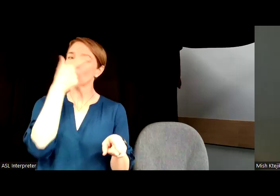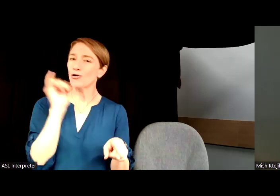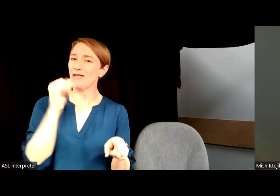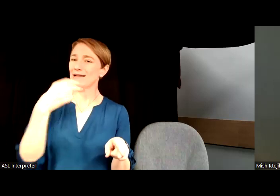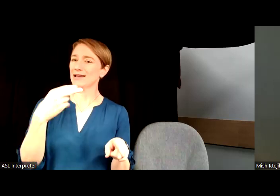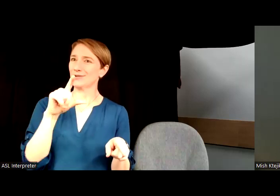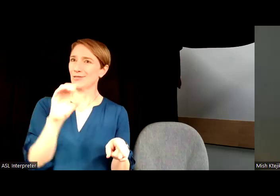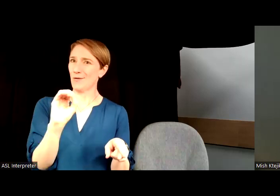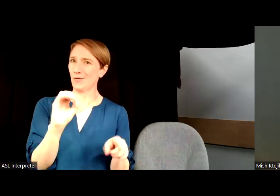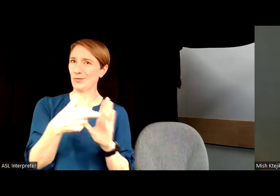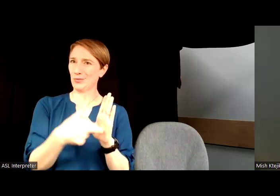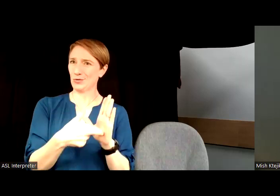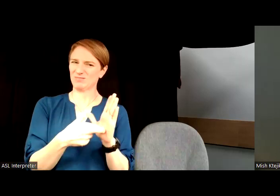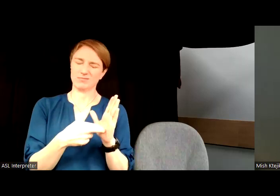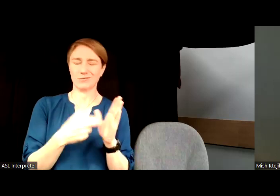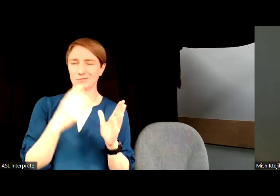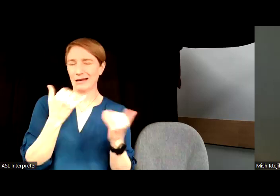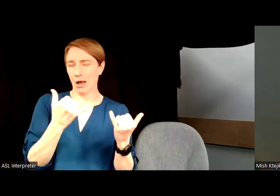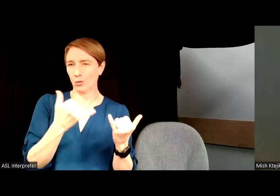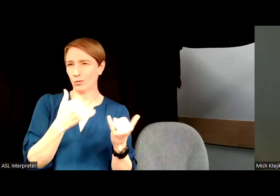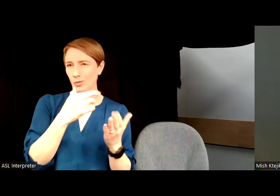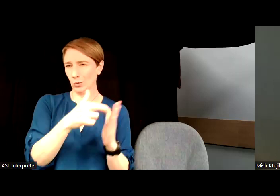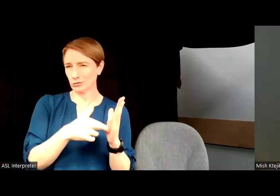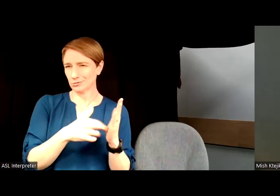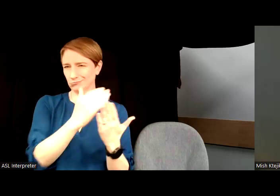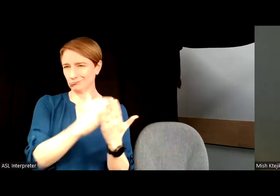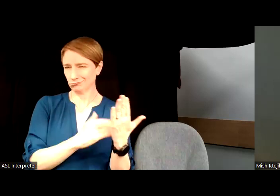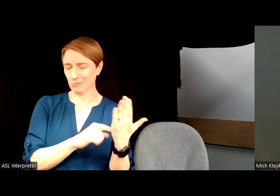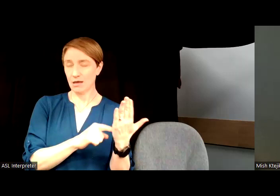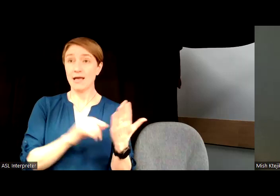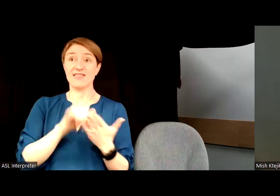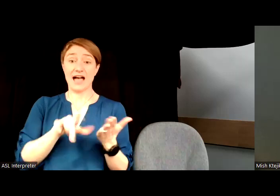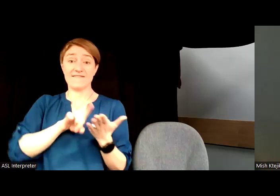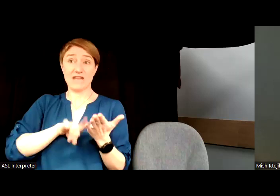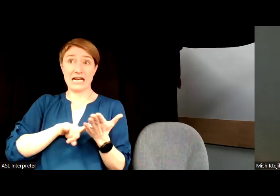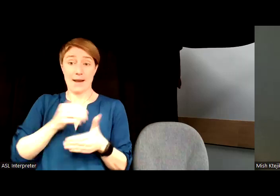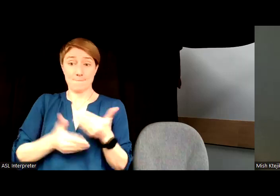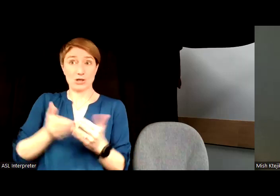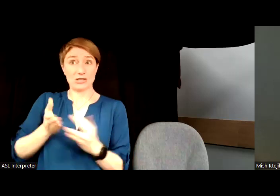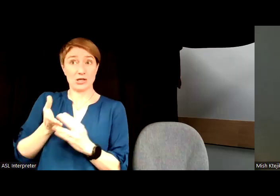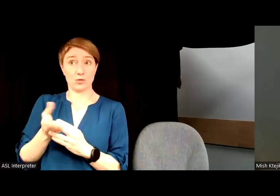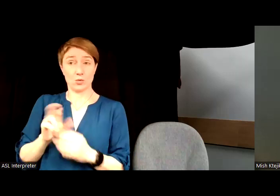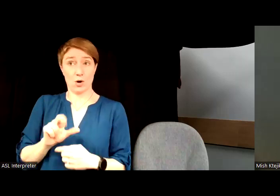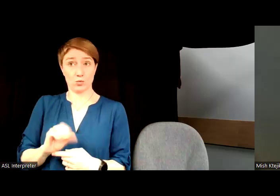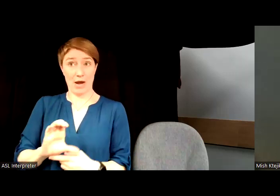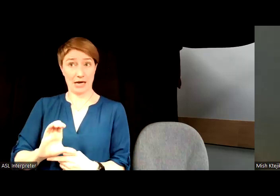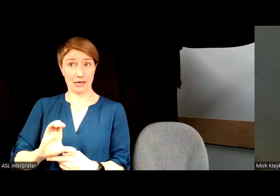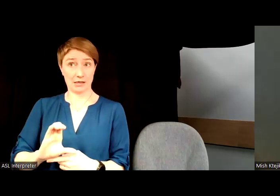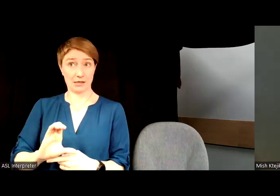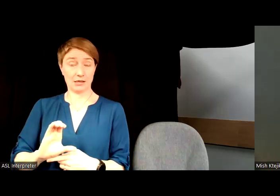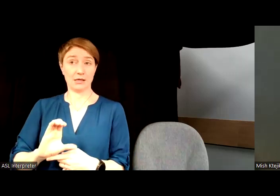has currently in place now, that vetting process through the RAC would